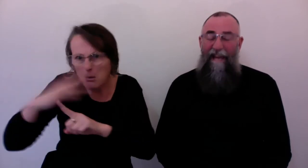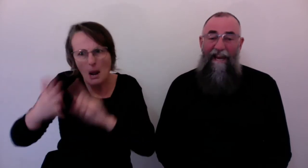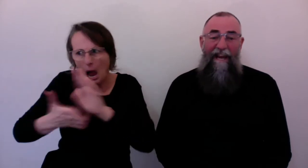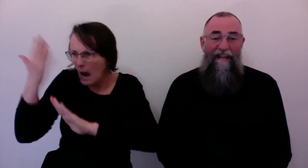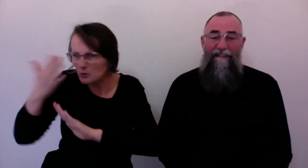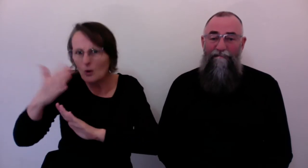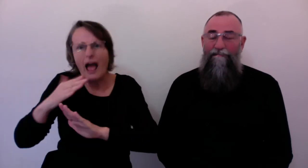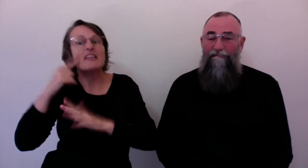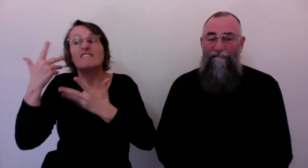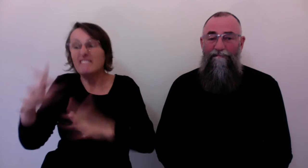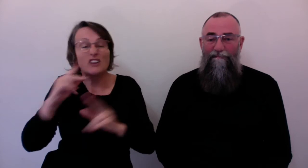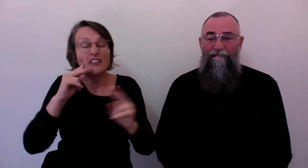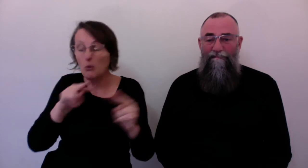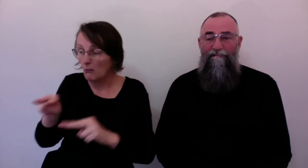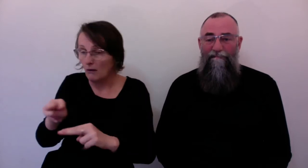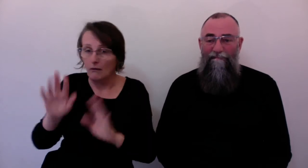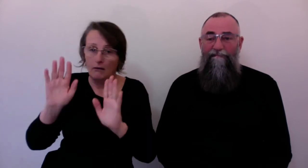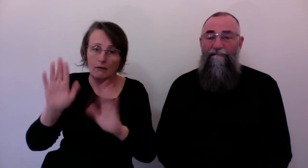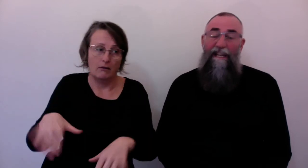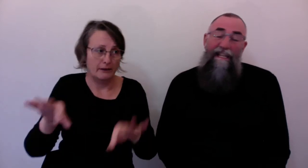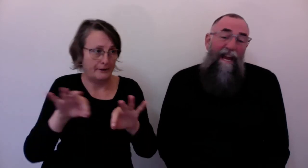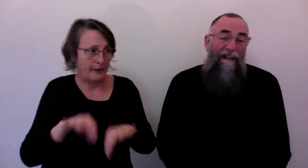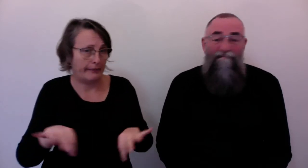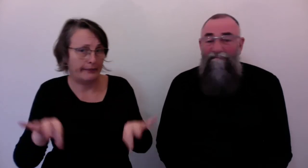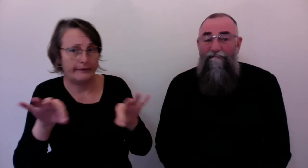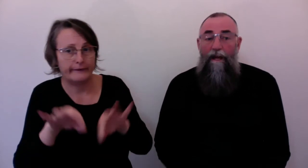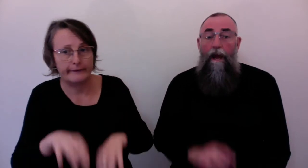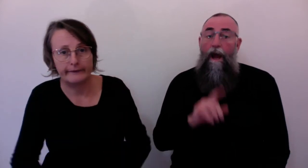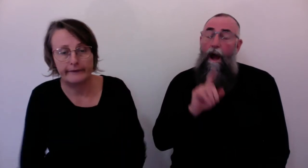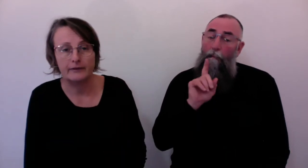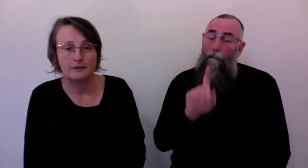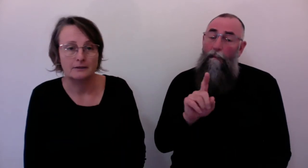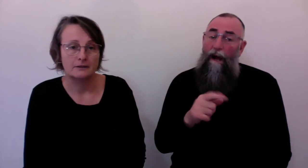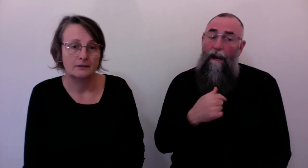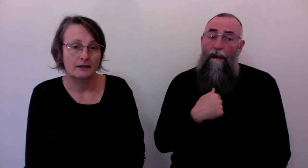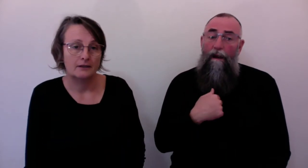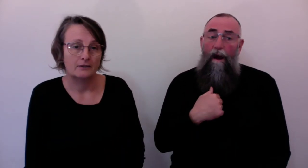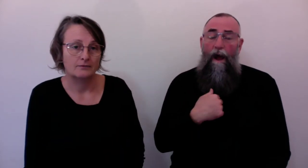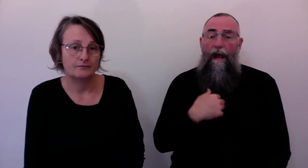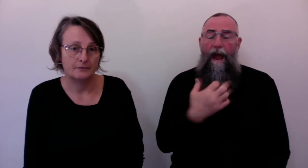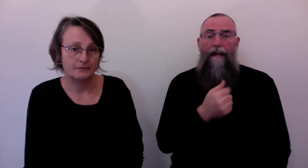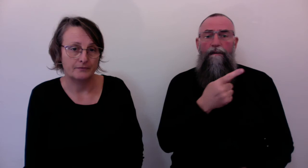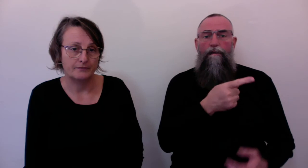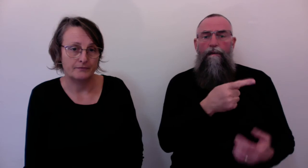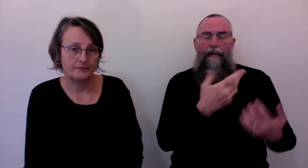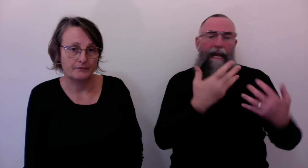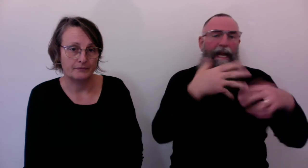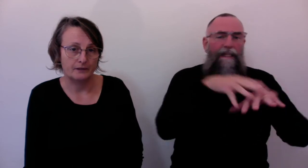means nothing in one moment. No, yeah. And I had very supportive integration aids as well. Oh, good. As well. I was going to